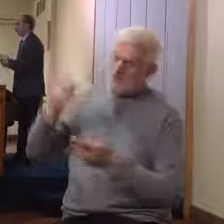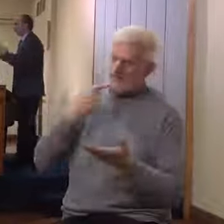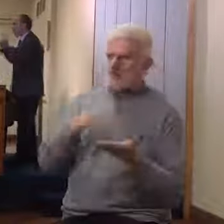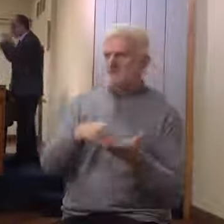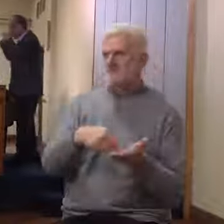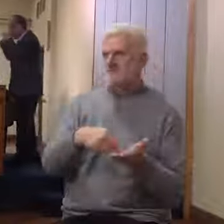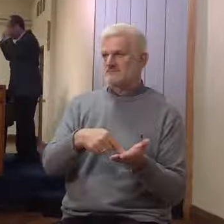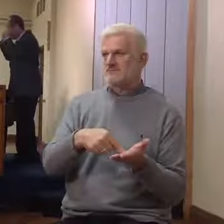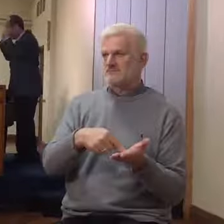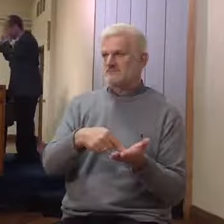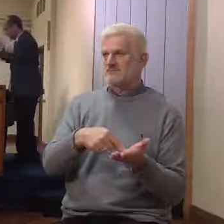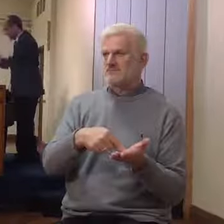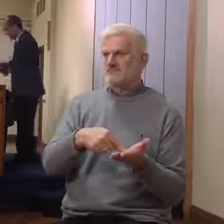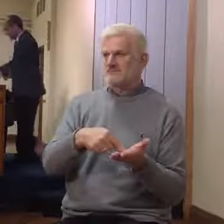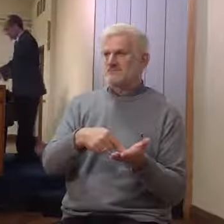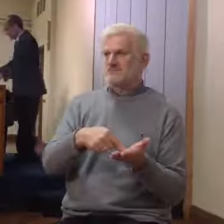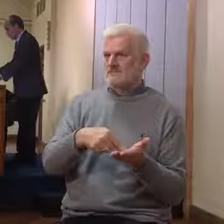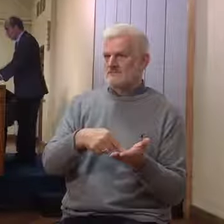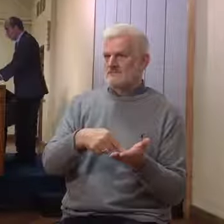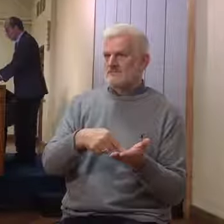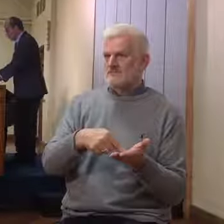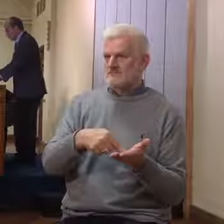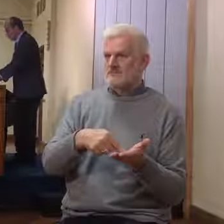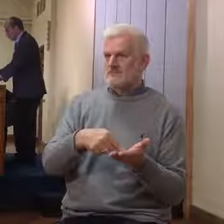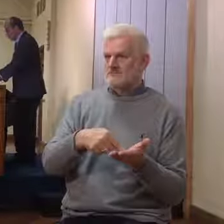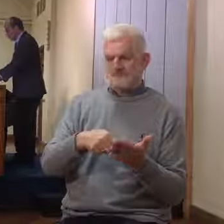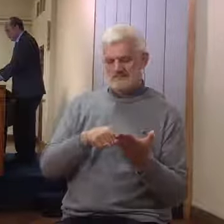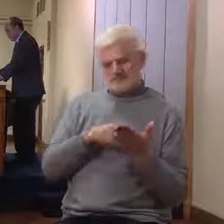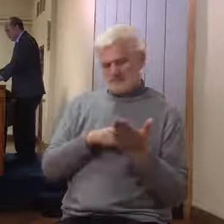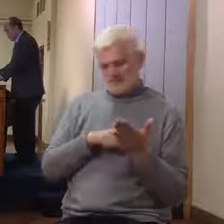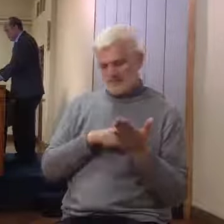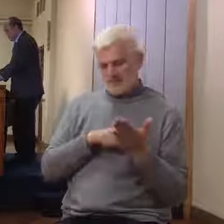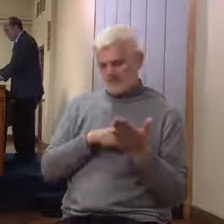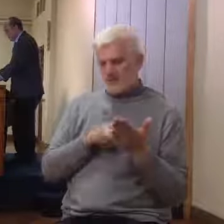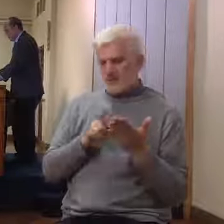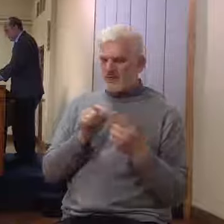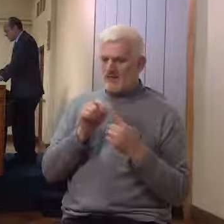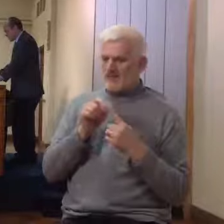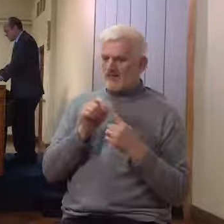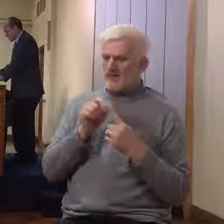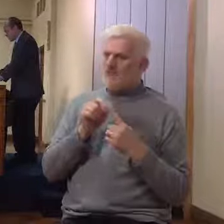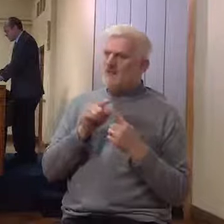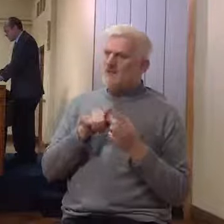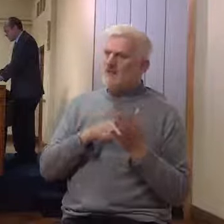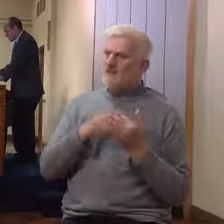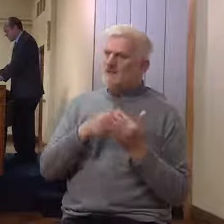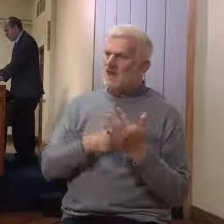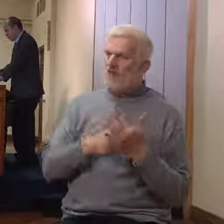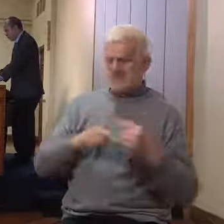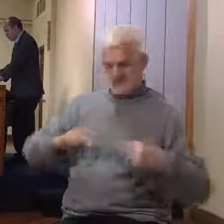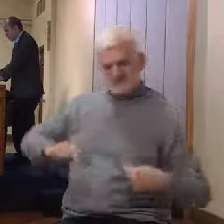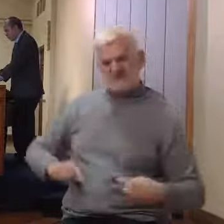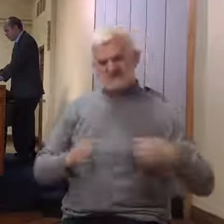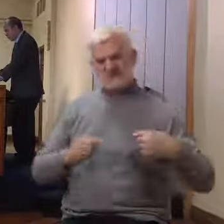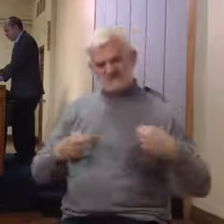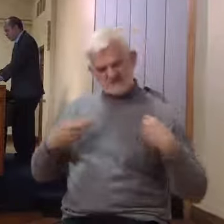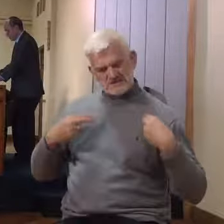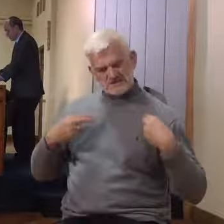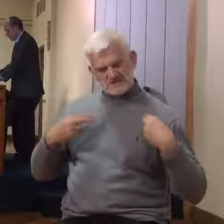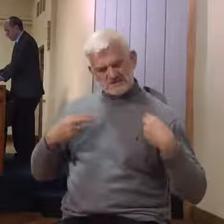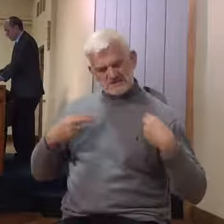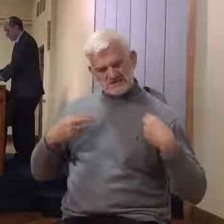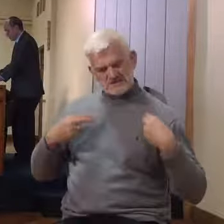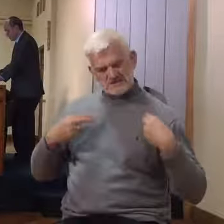My dear friends, you can see there, Peter did not cause an uprising or question the authority of the council.